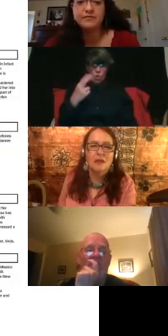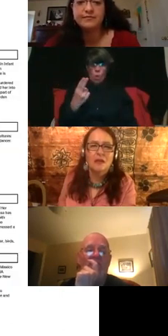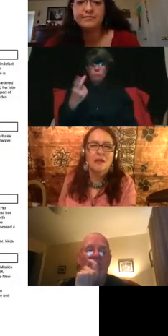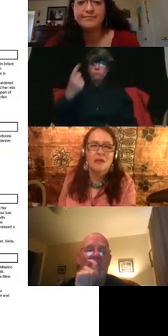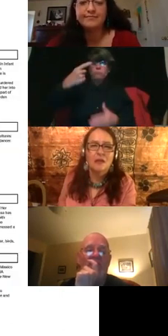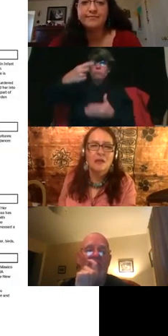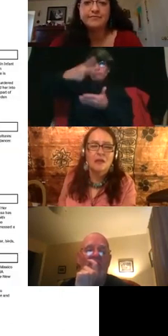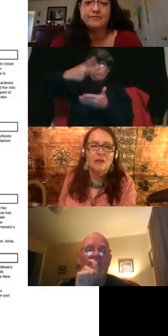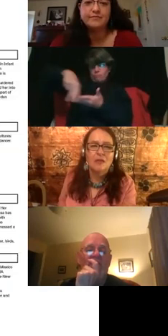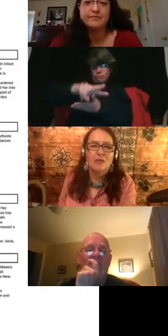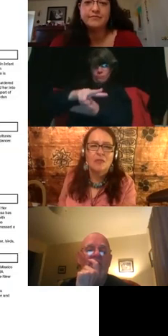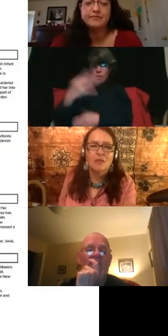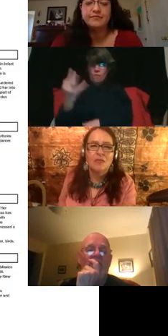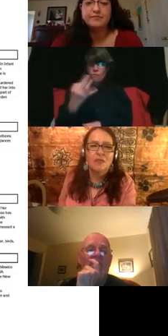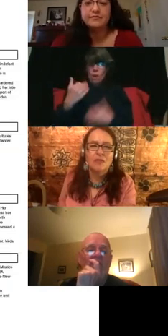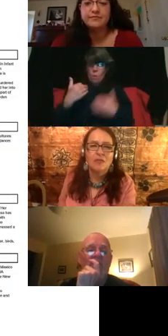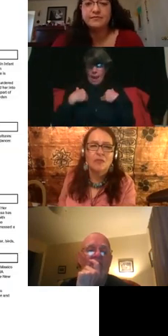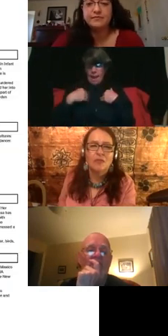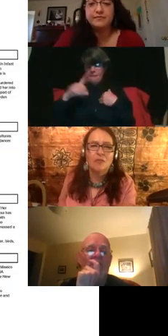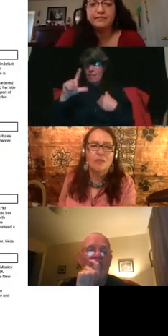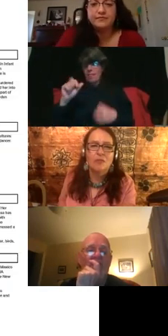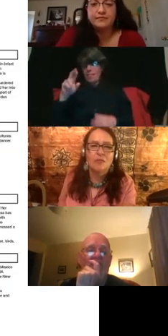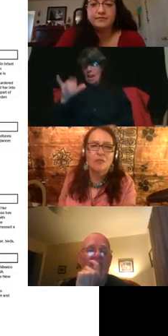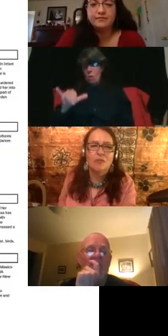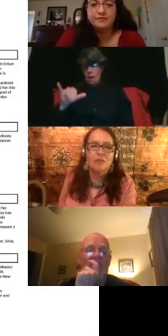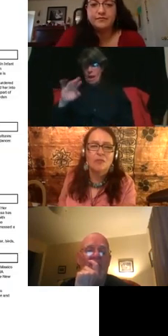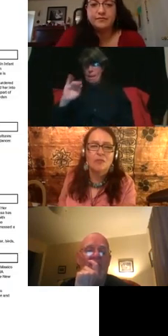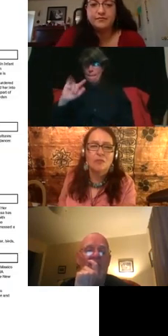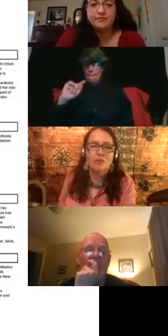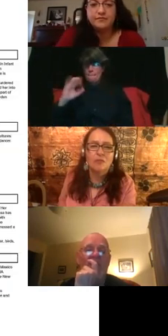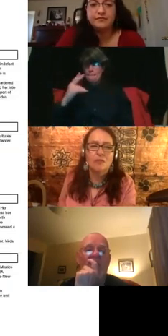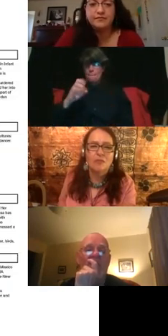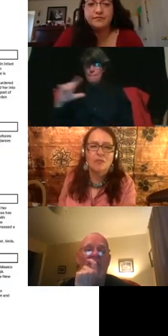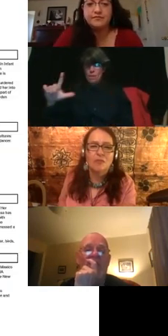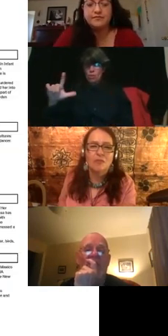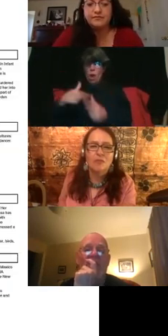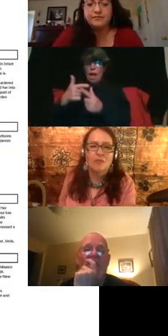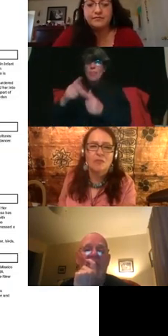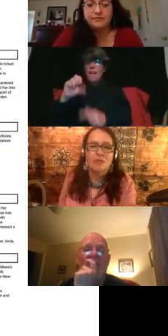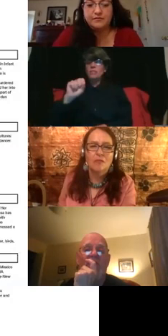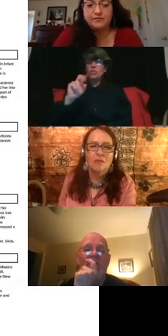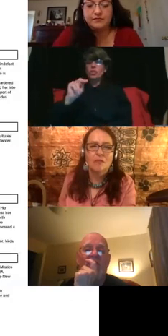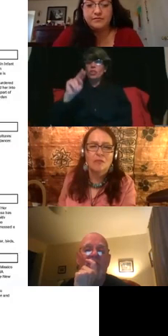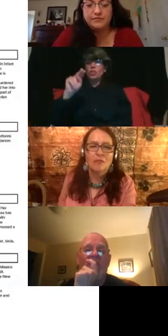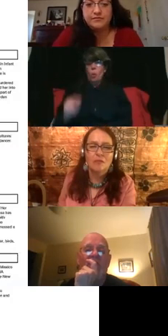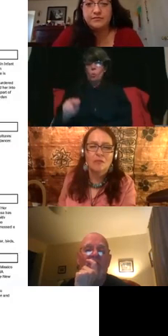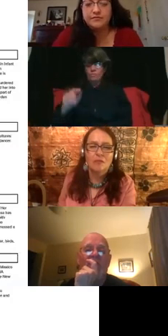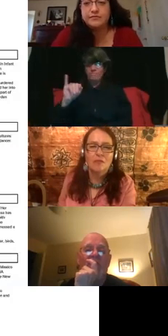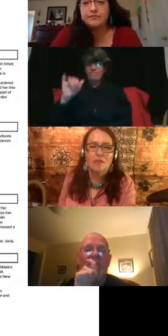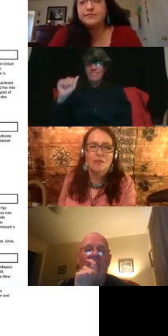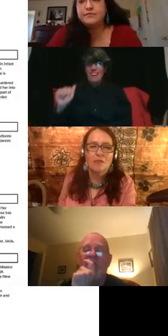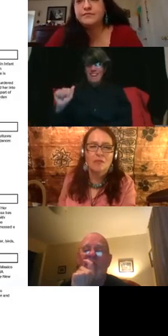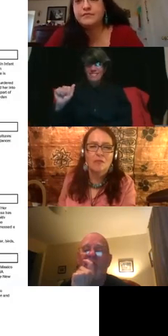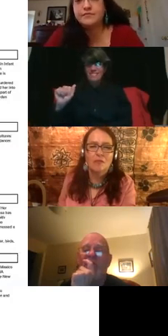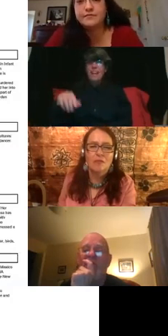have Larry Mitchell, followed by Sonia Disappear Fair and Chris Matthews. Now you can